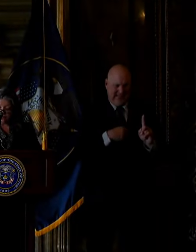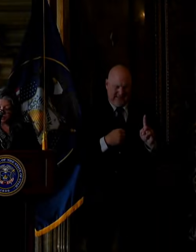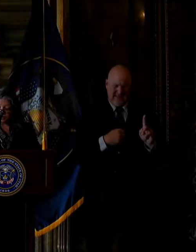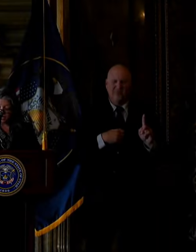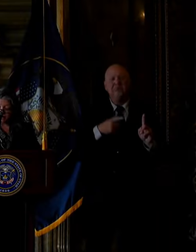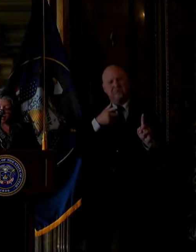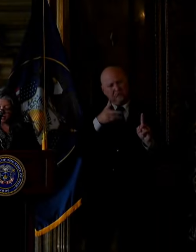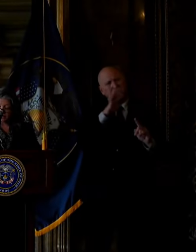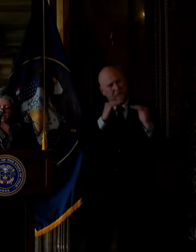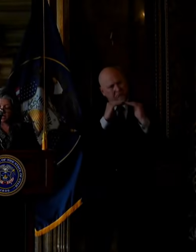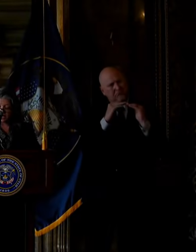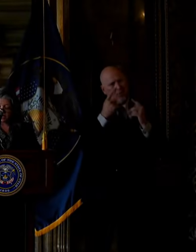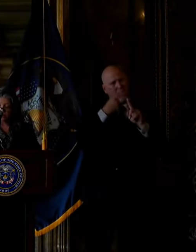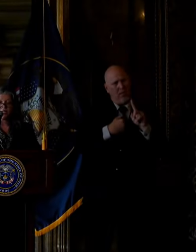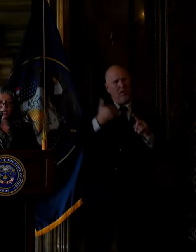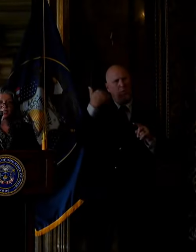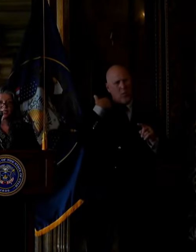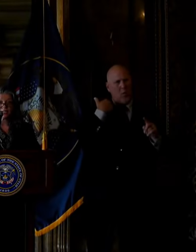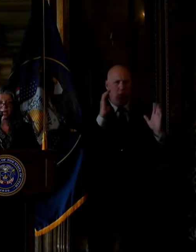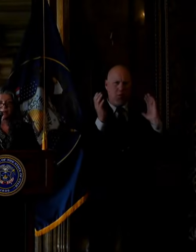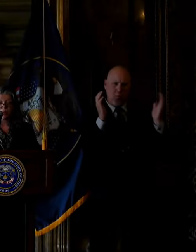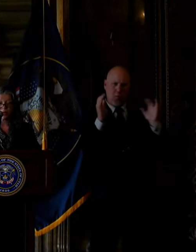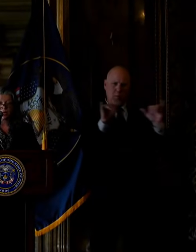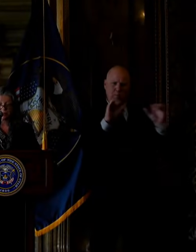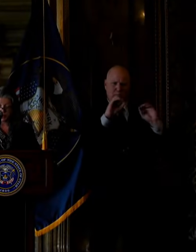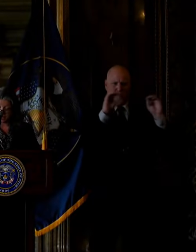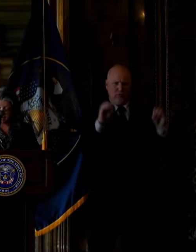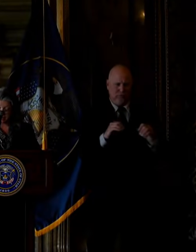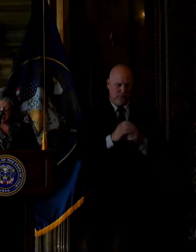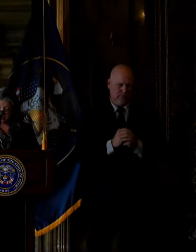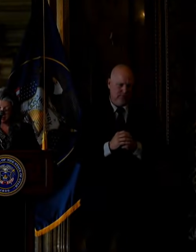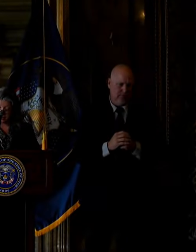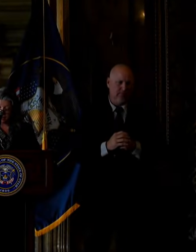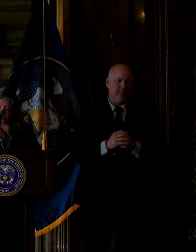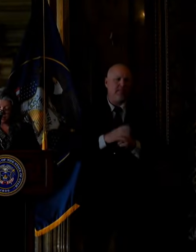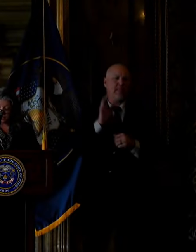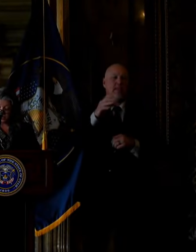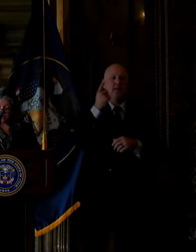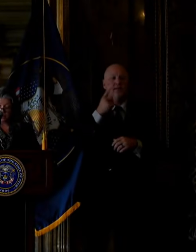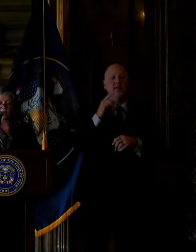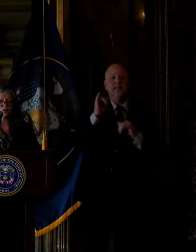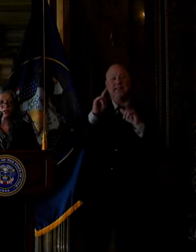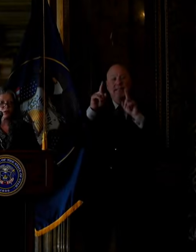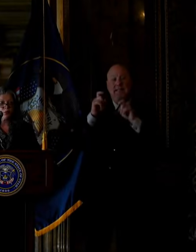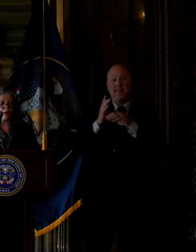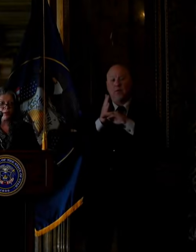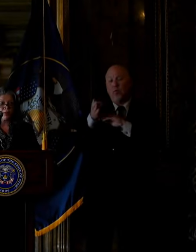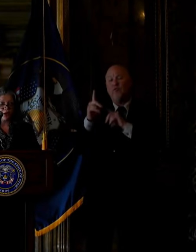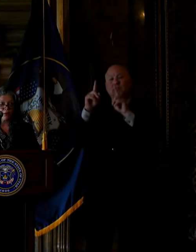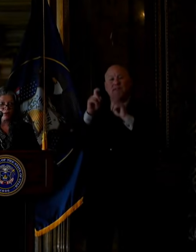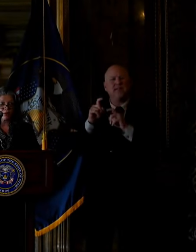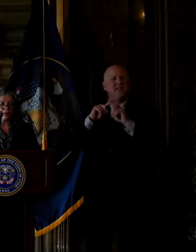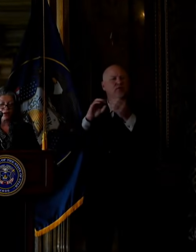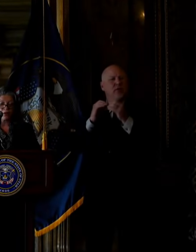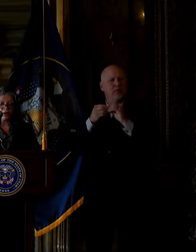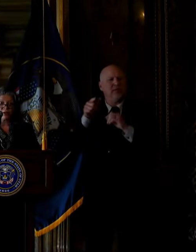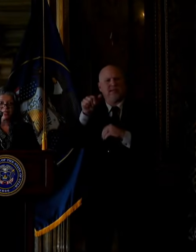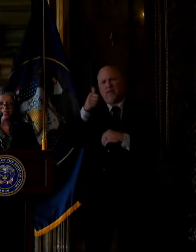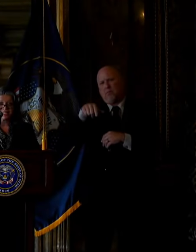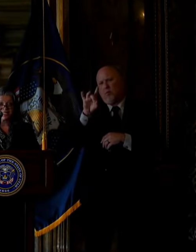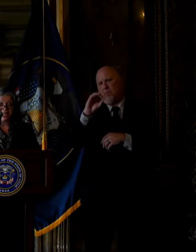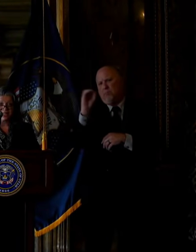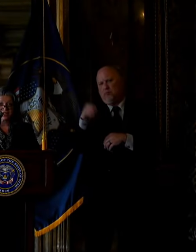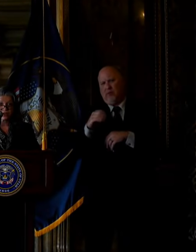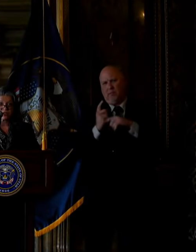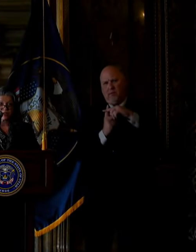7-day average percent positivity test over test is 10.8%, also similar to 1 month ago. We are in